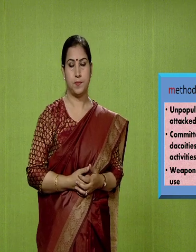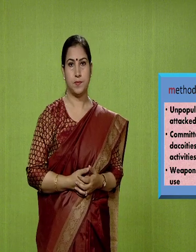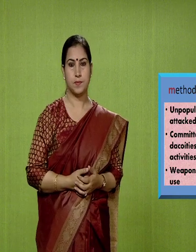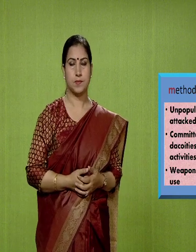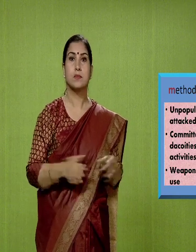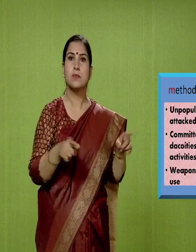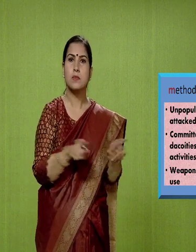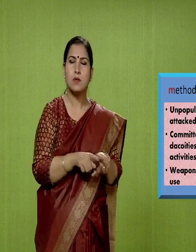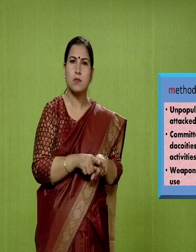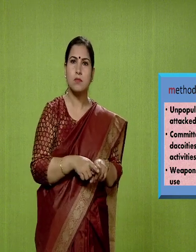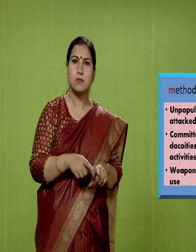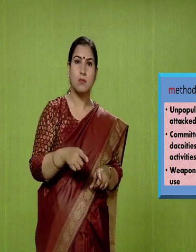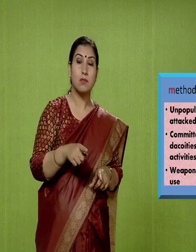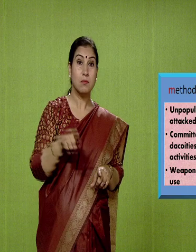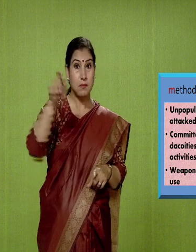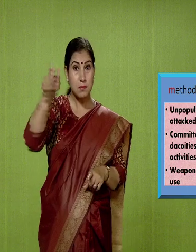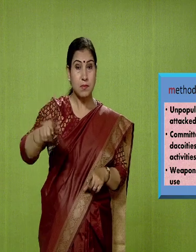an unpopular British officer